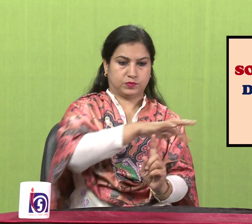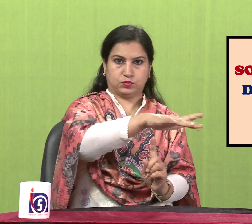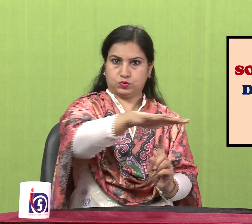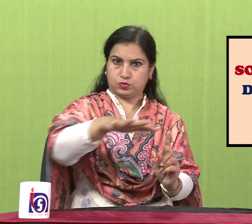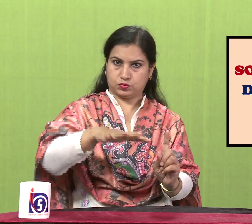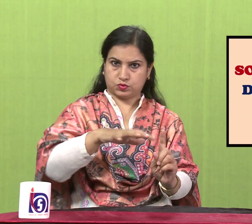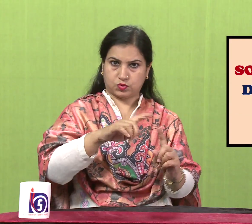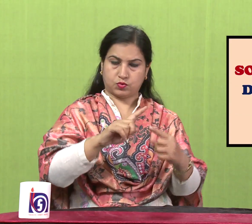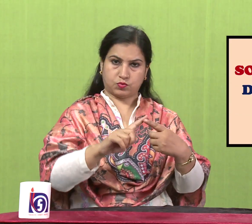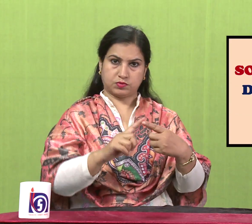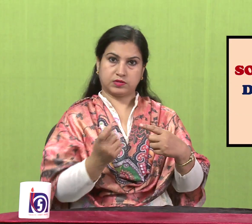socio-economic development,